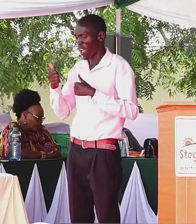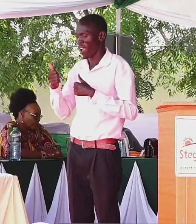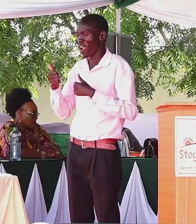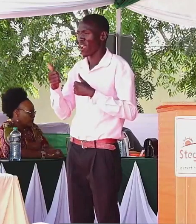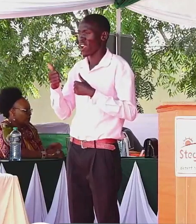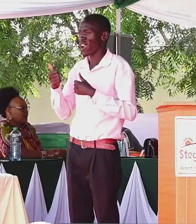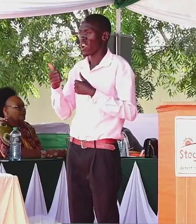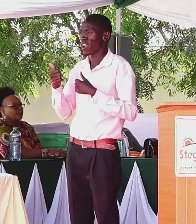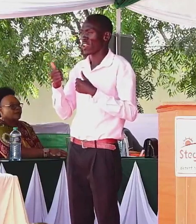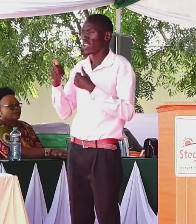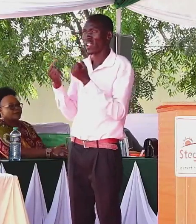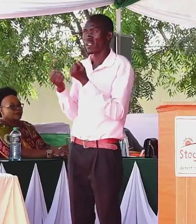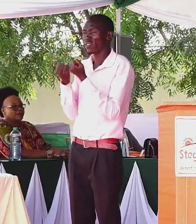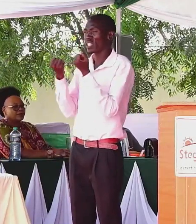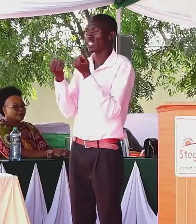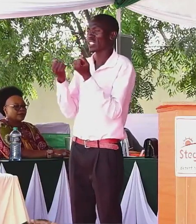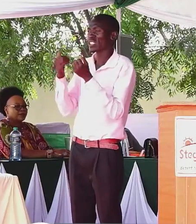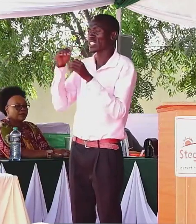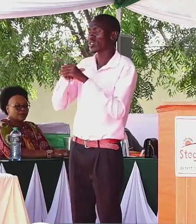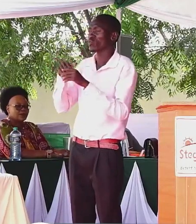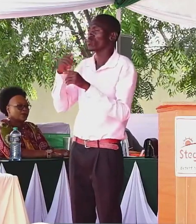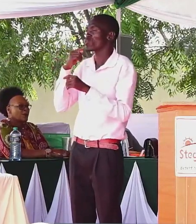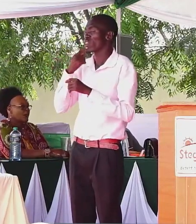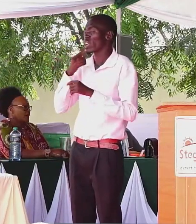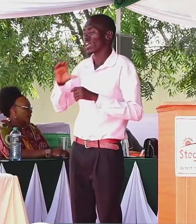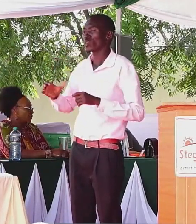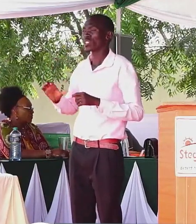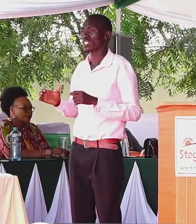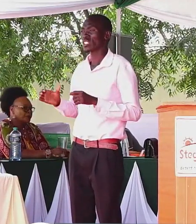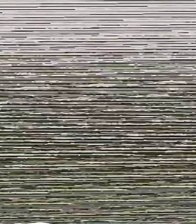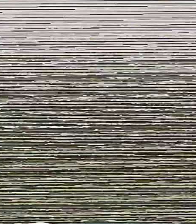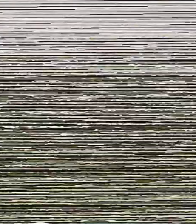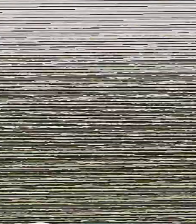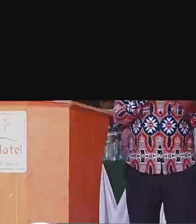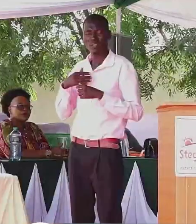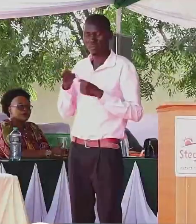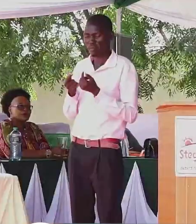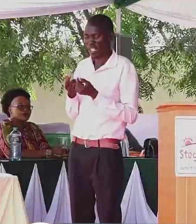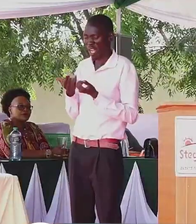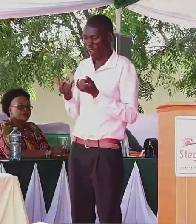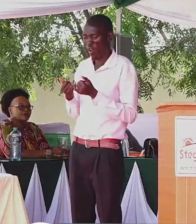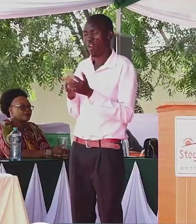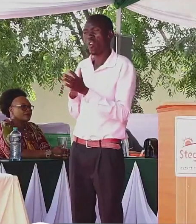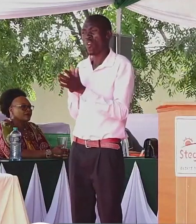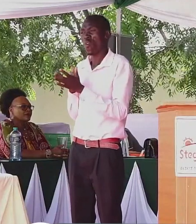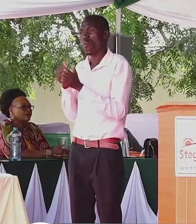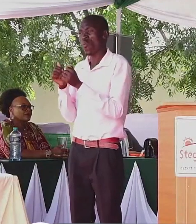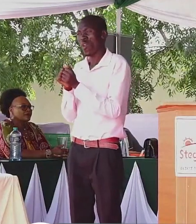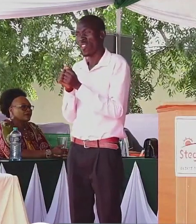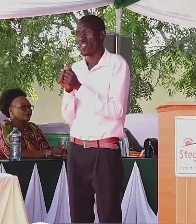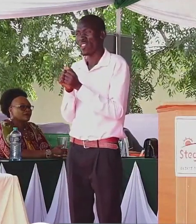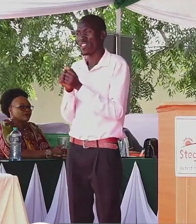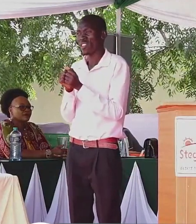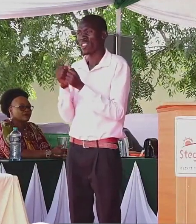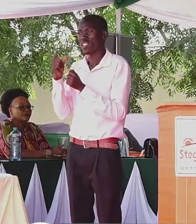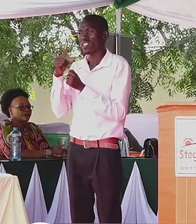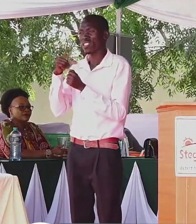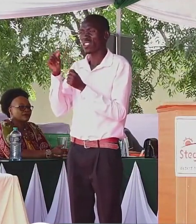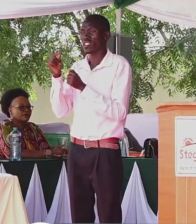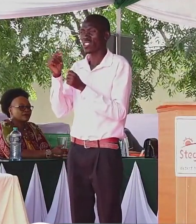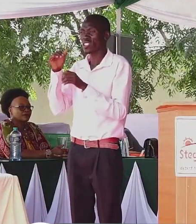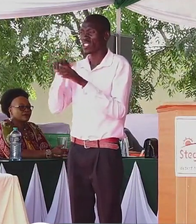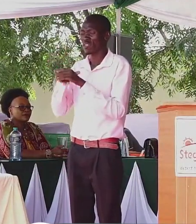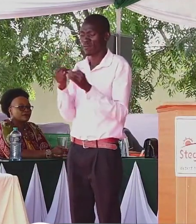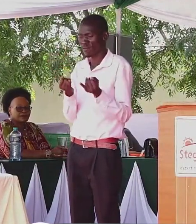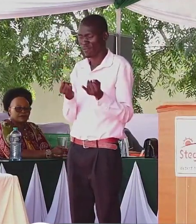events happening in Turkana County. I will leave to Governor to invite